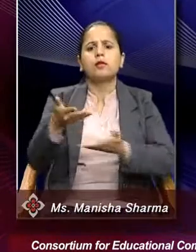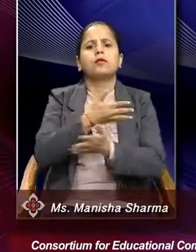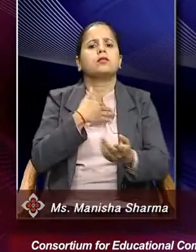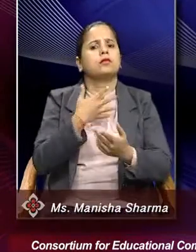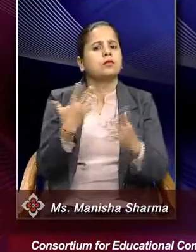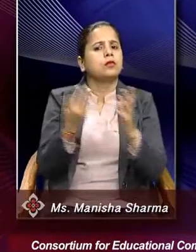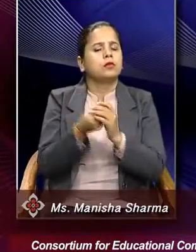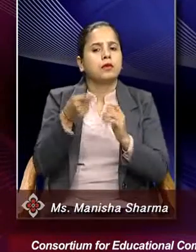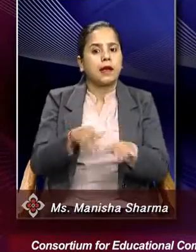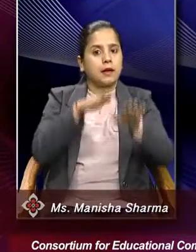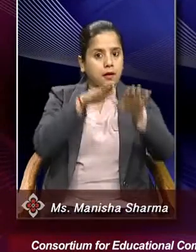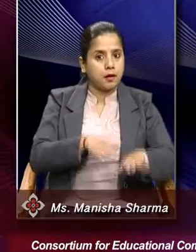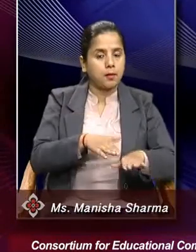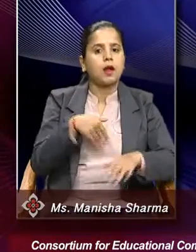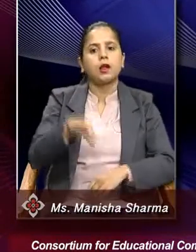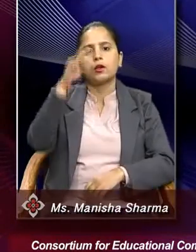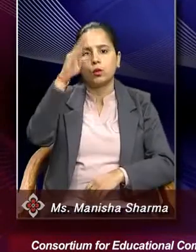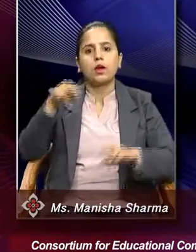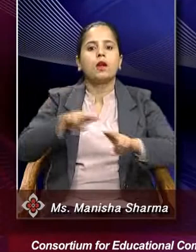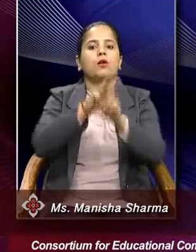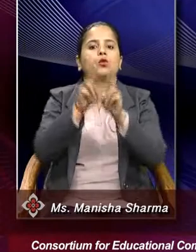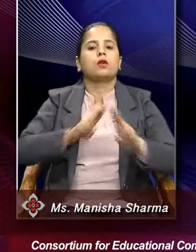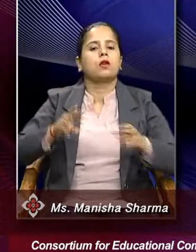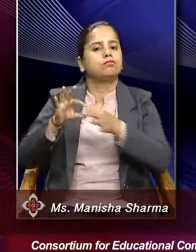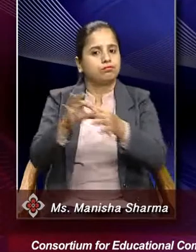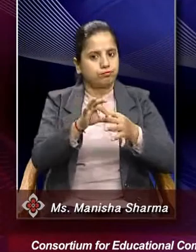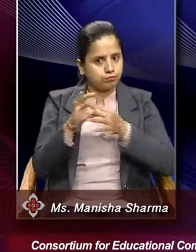you dependency theory in international relations.